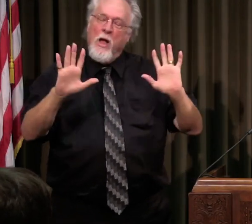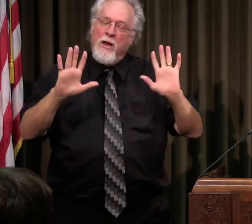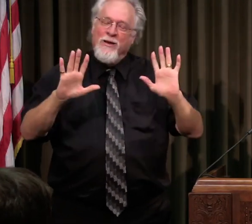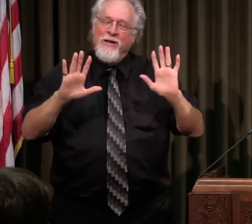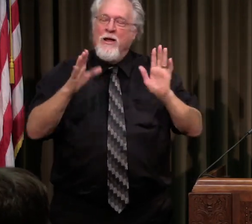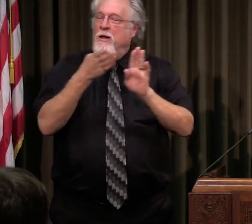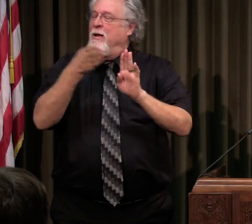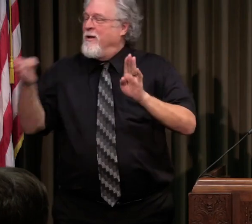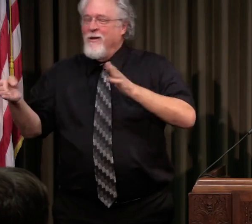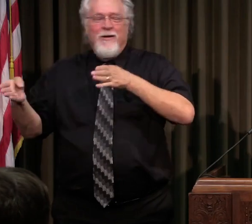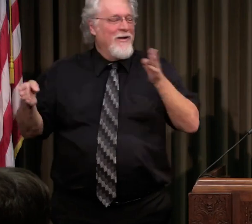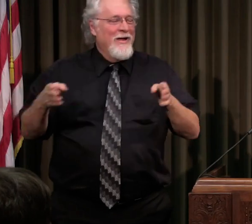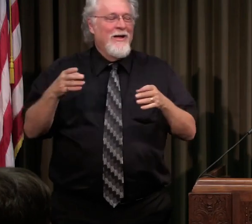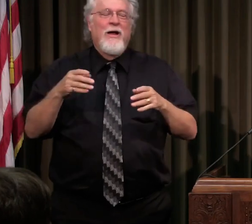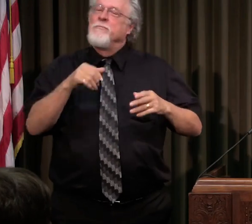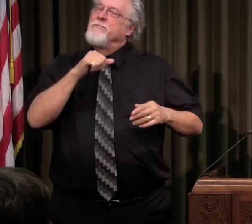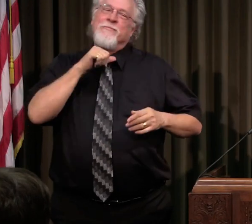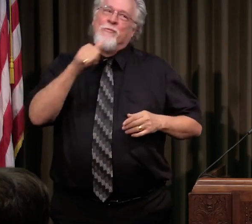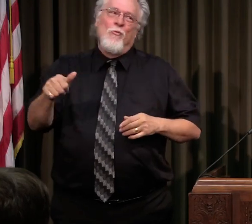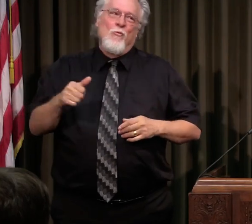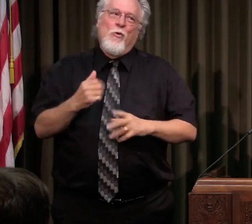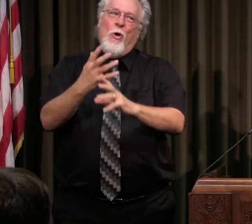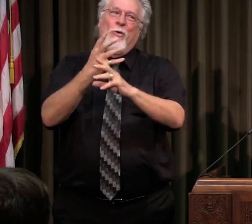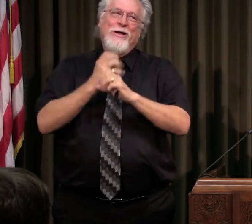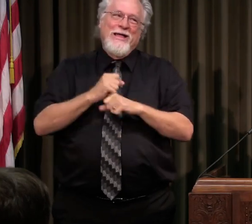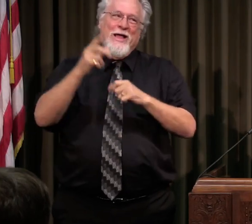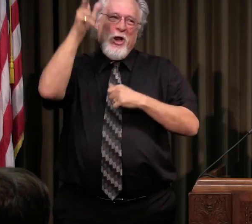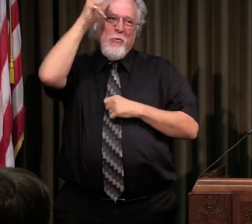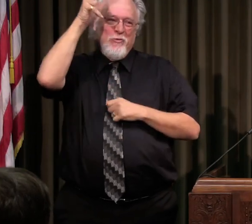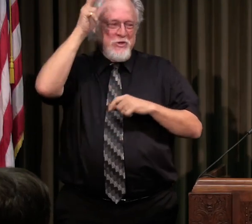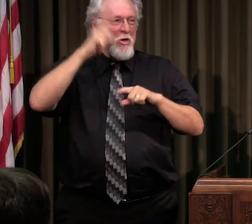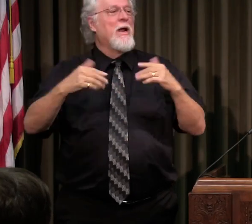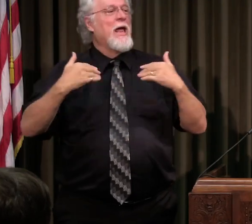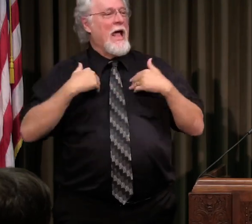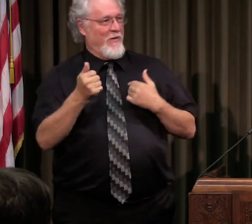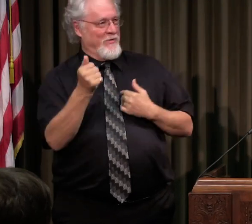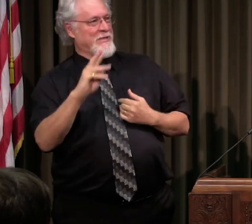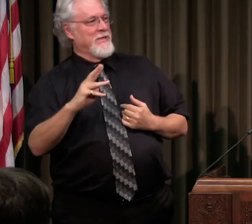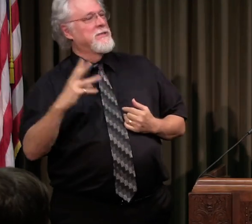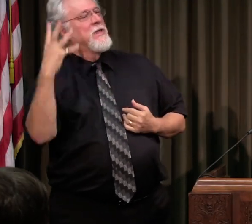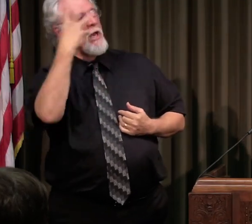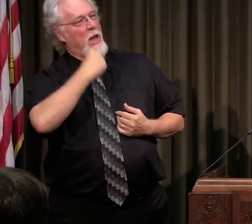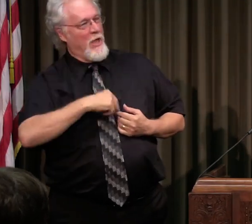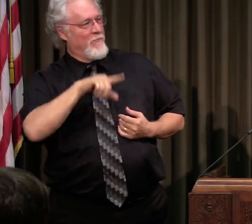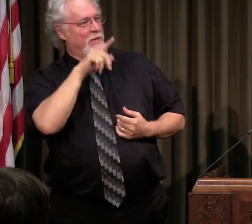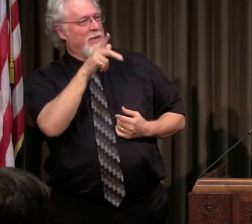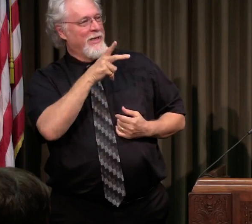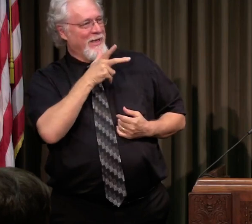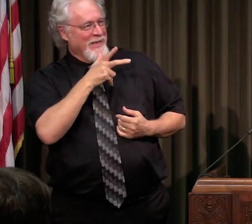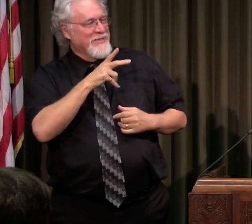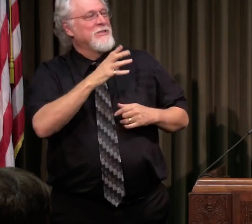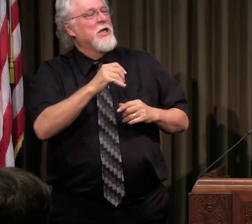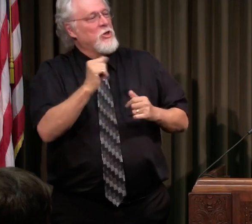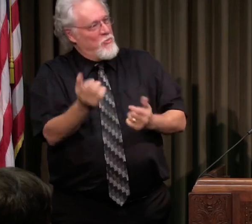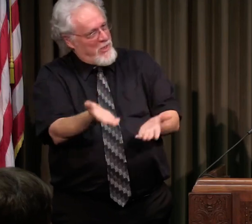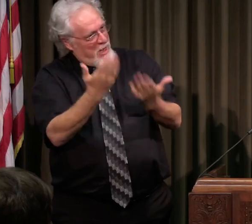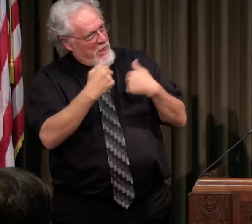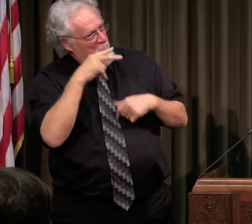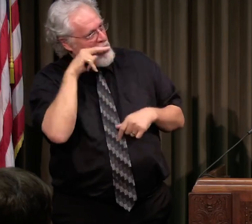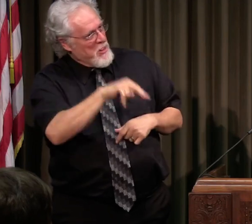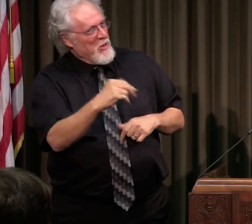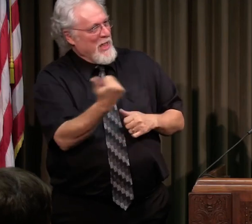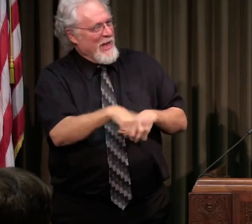for my neighbors, I have decided not to have a rooster. But I do have 16 lovely hens, and you're welcome to come by and take a look at them anytime.